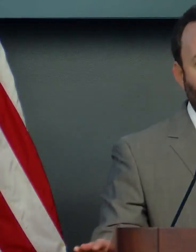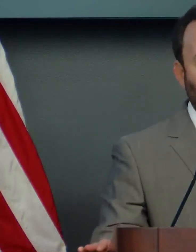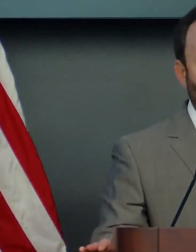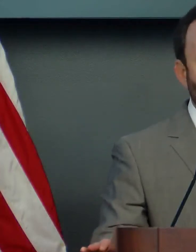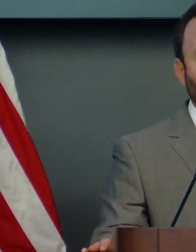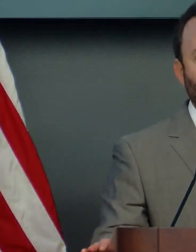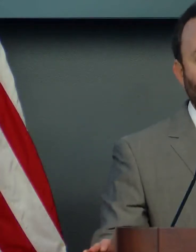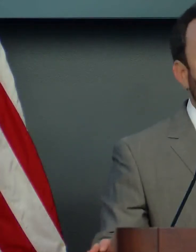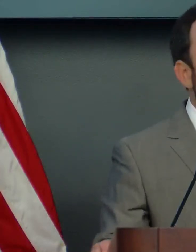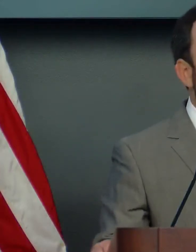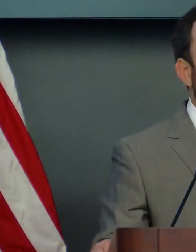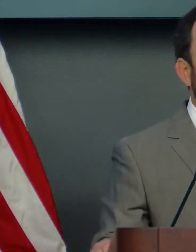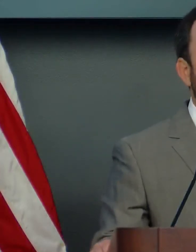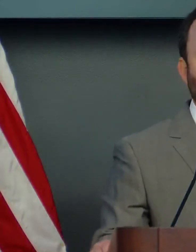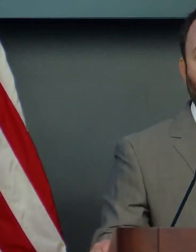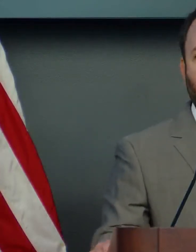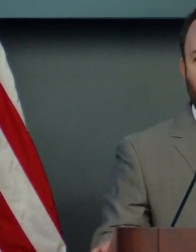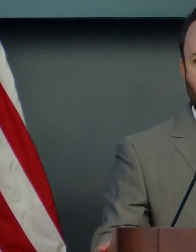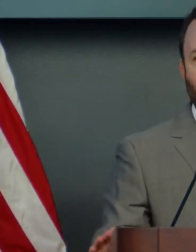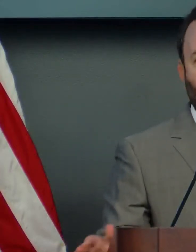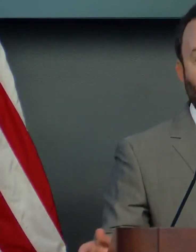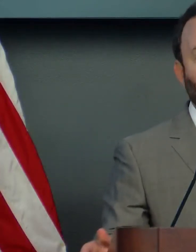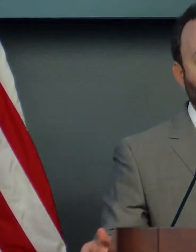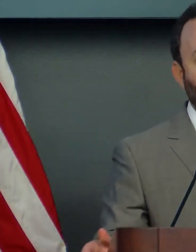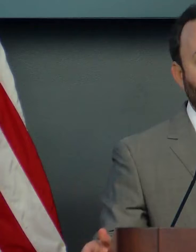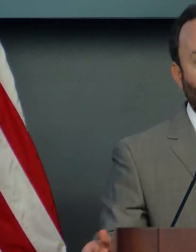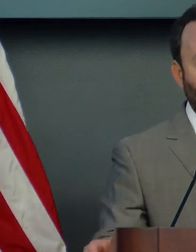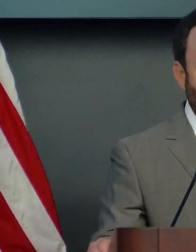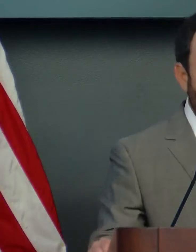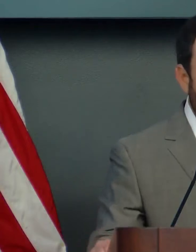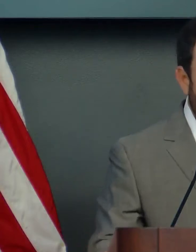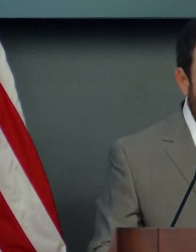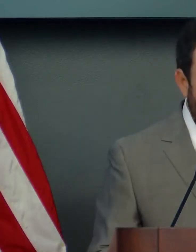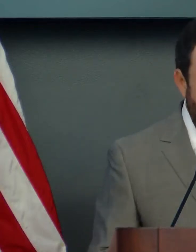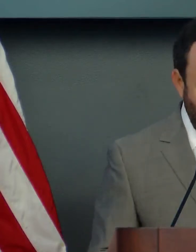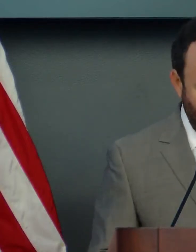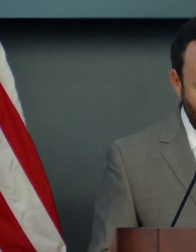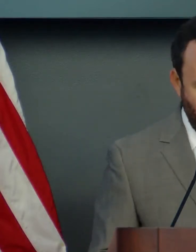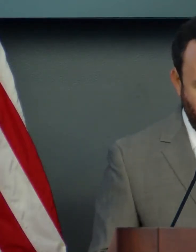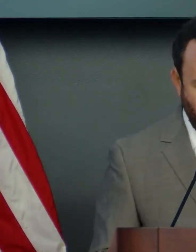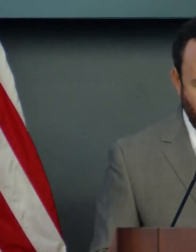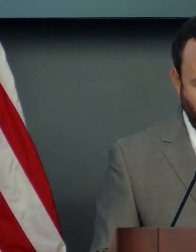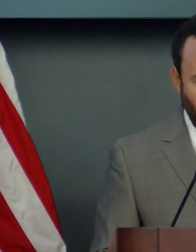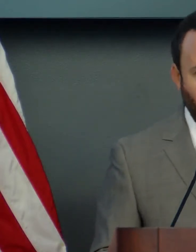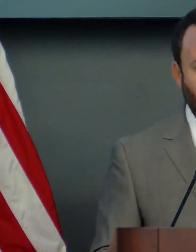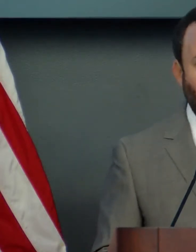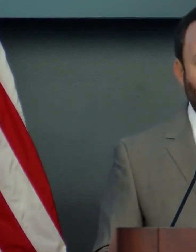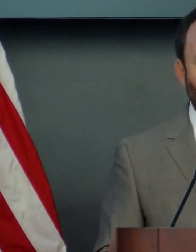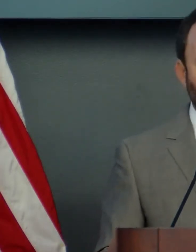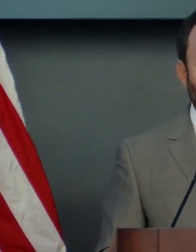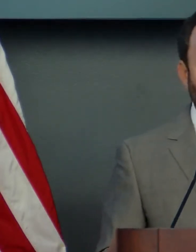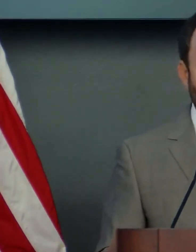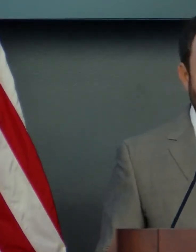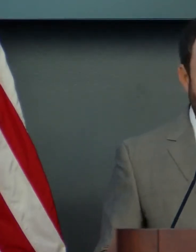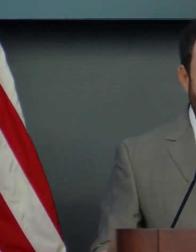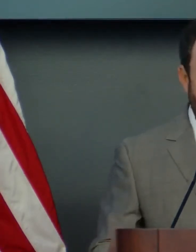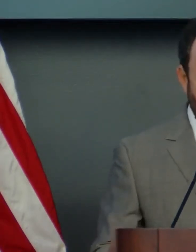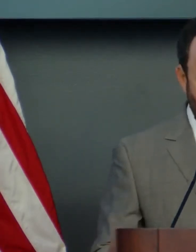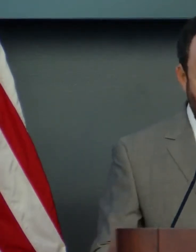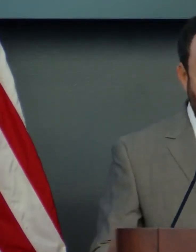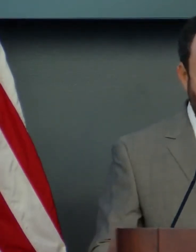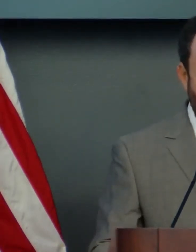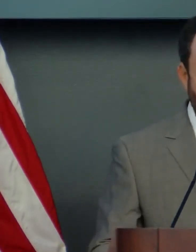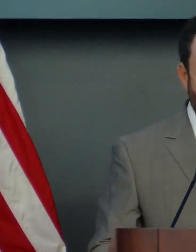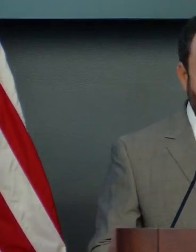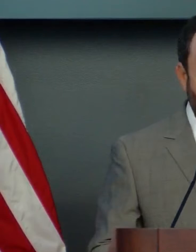That was true last week when we spoke, and it's more true now, unfortunately, this week. In the top left,